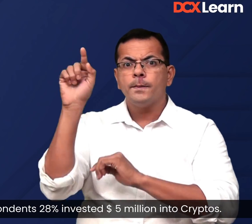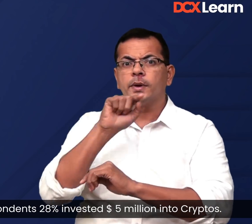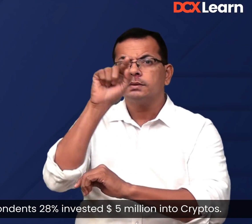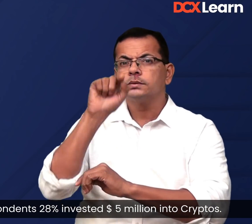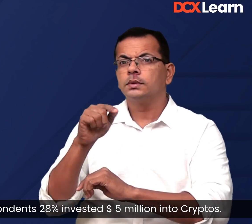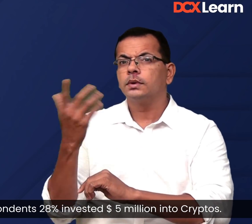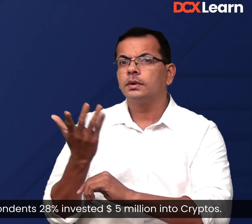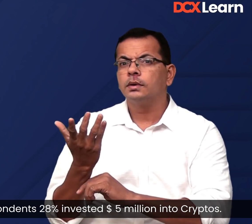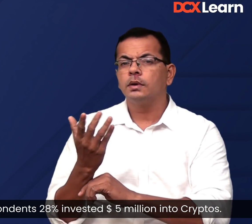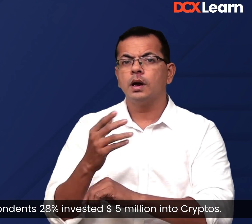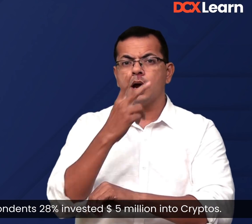into cryptos